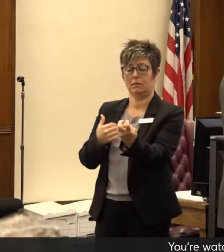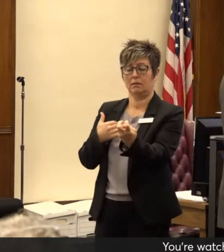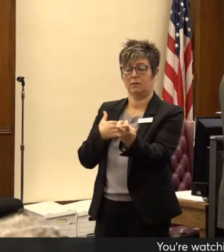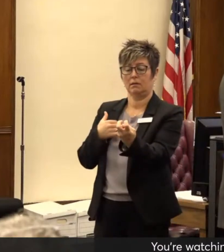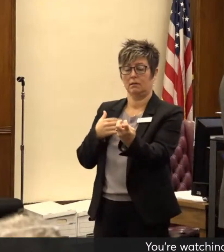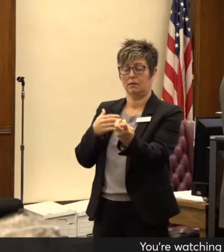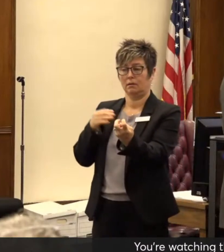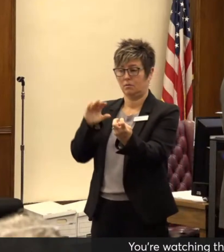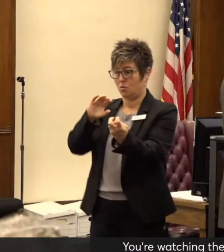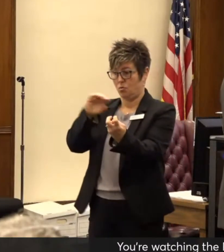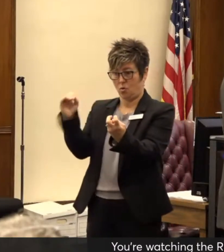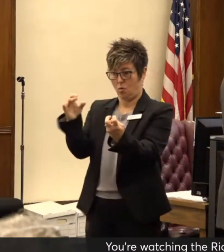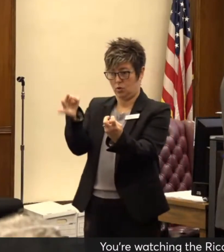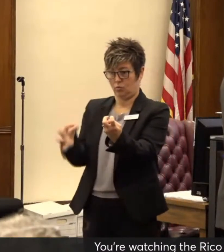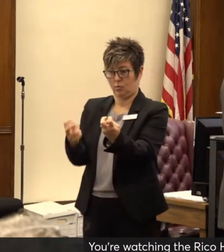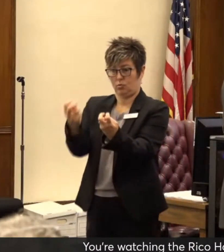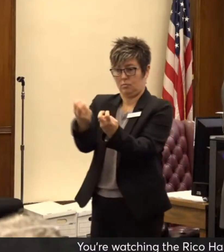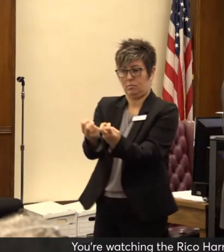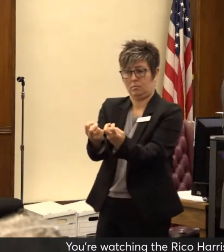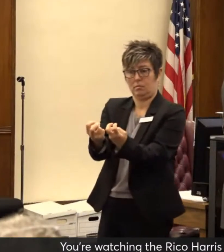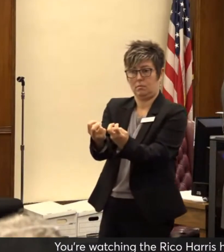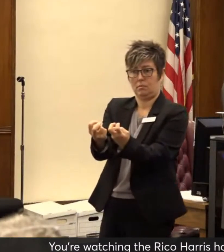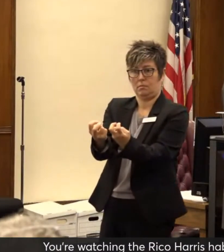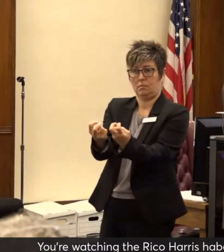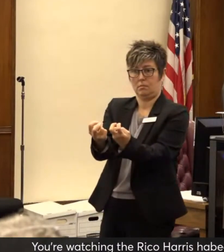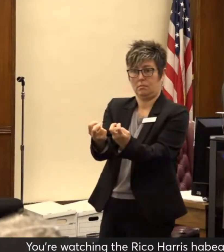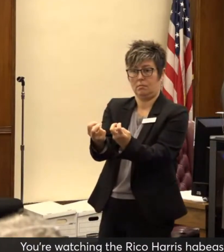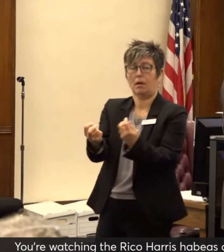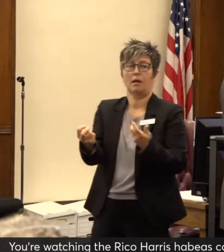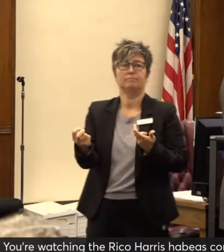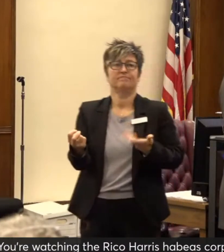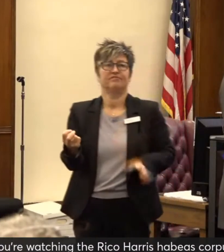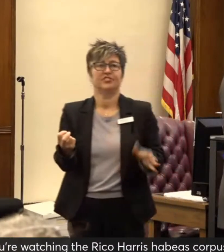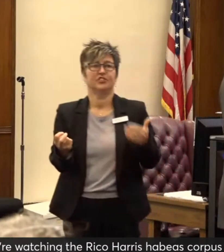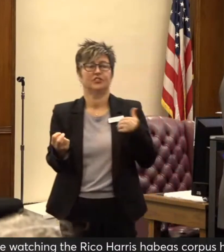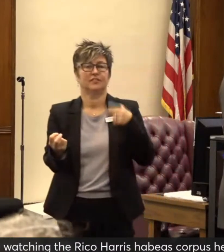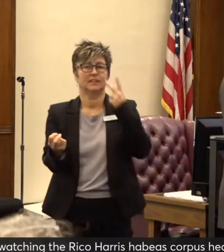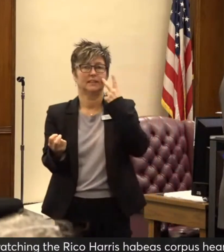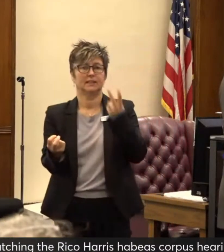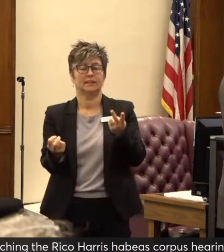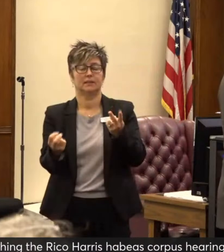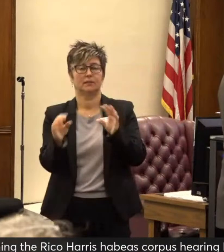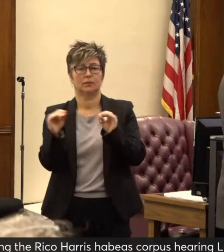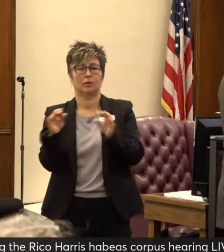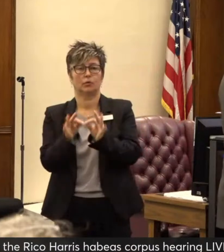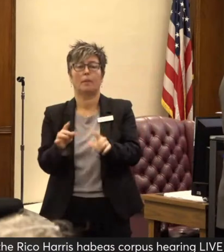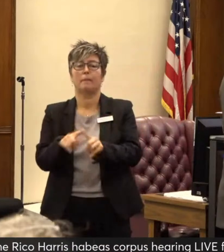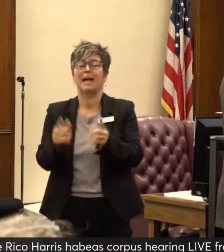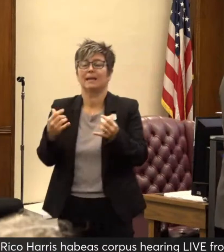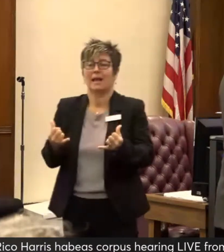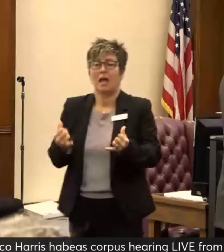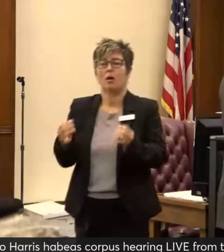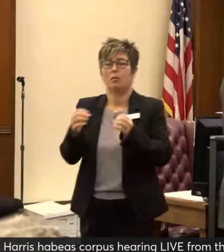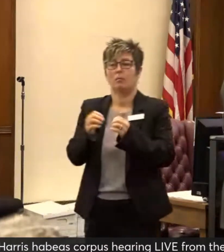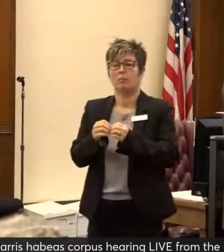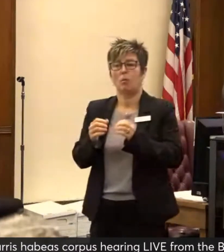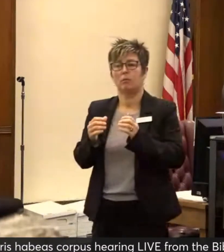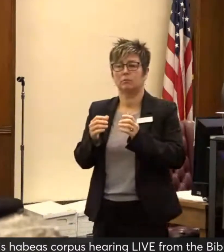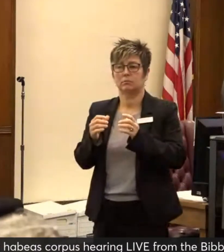interpreter at counsel table? Other than I have. Yes, but it is becoming more common practice